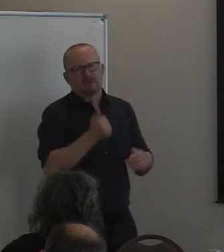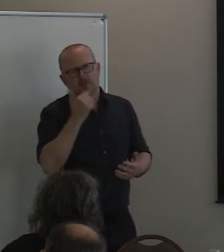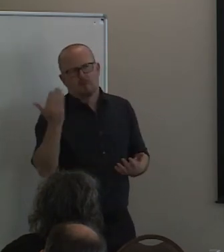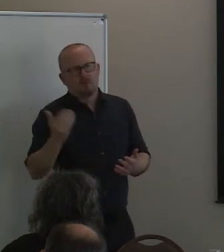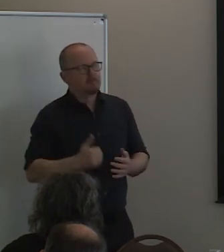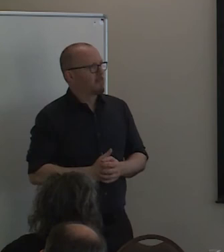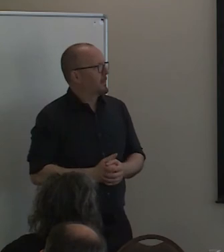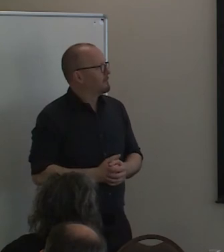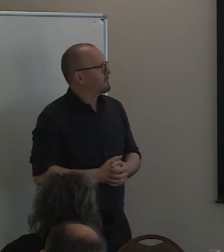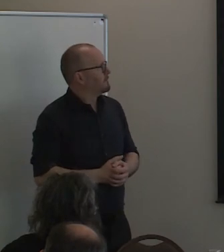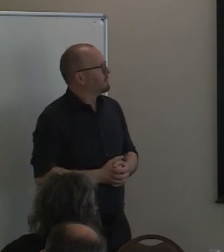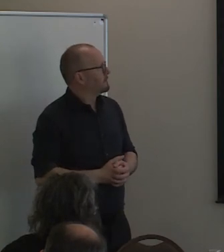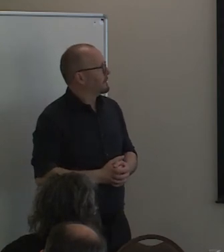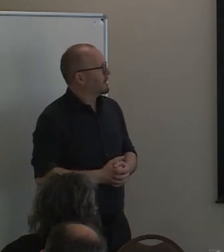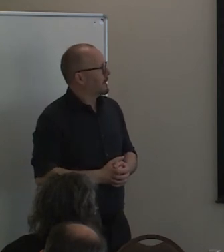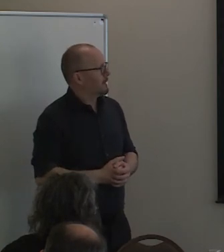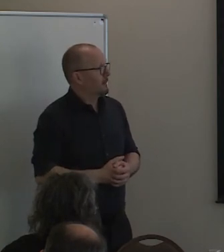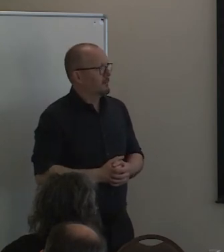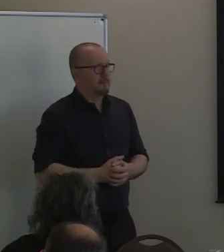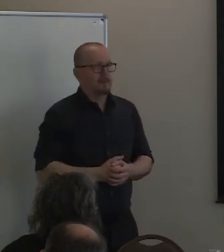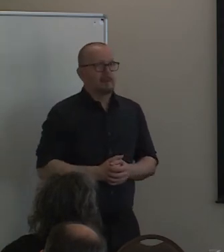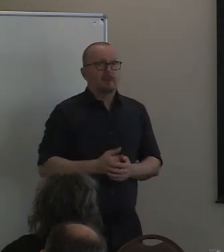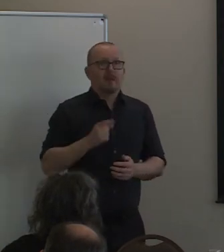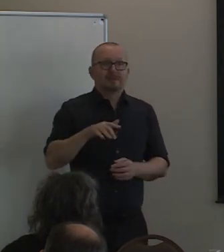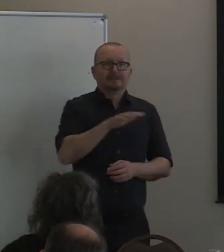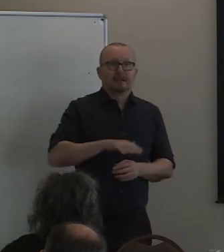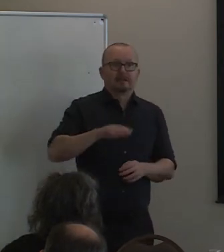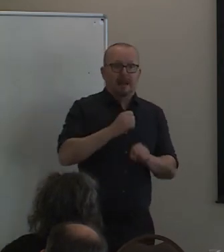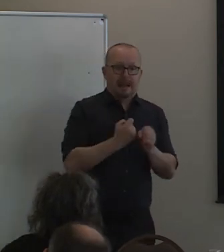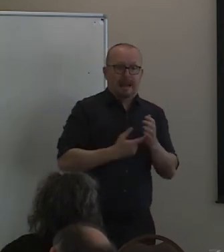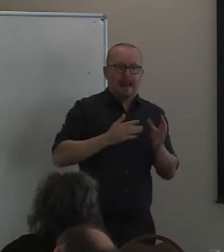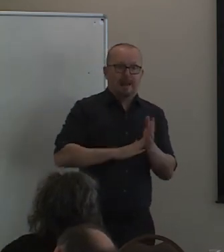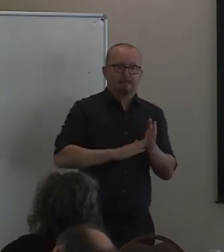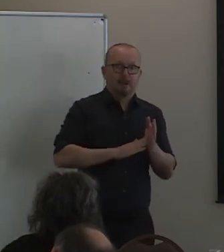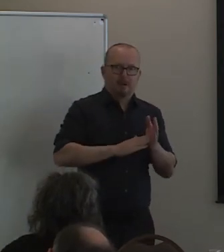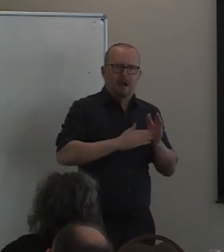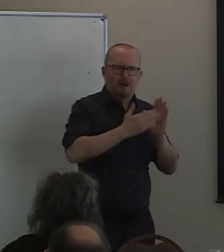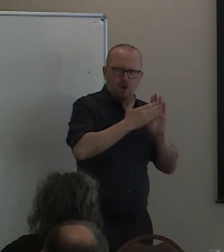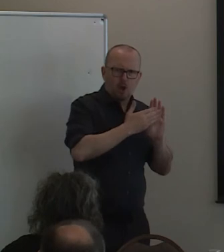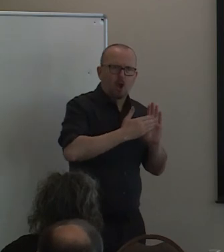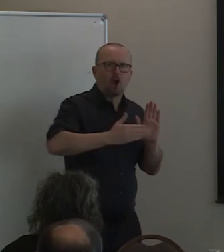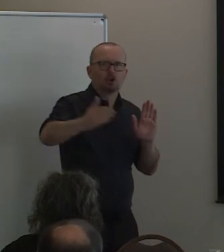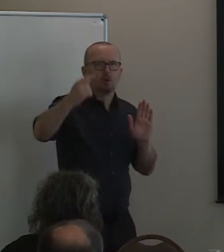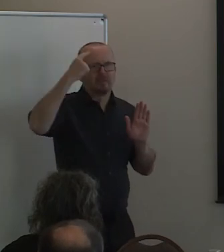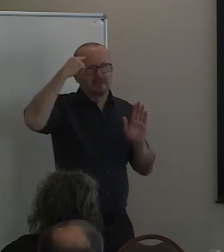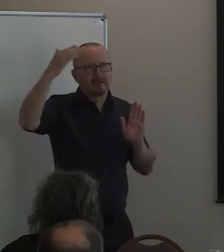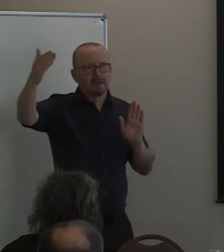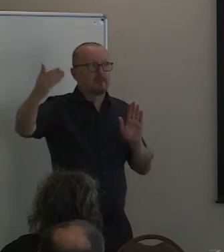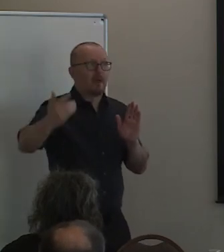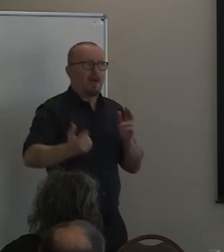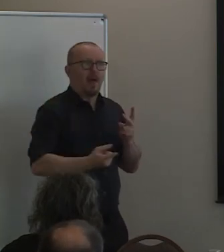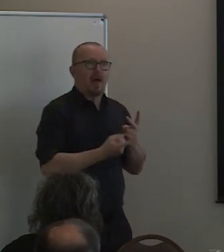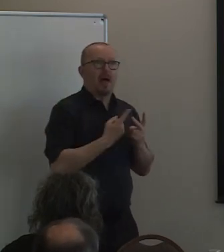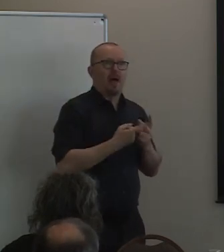The long-term thinking and the timeframes of this sector are really interesting as well. Like, other sectors might have to think about